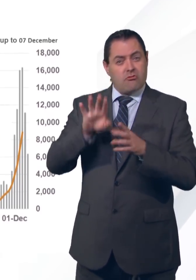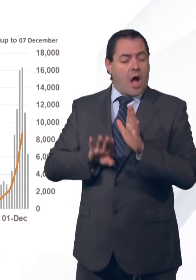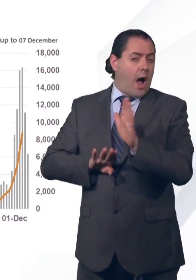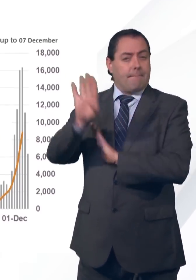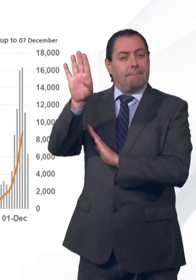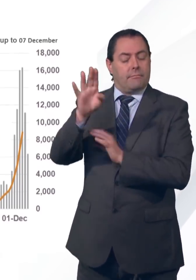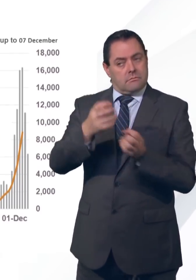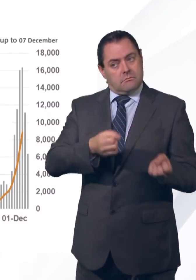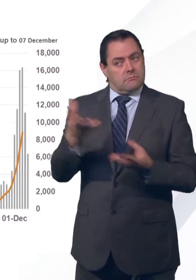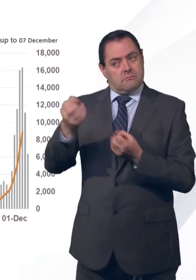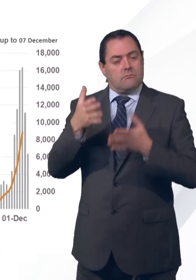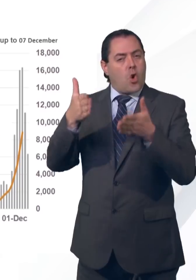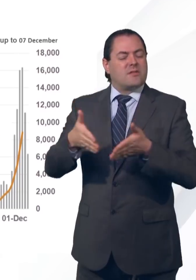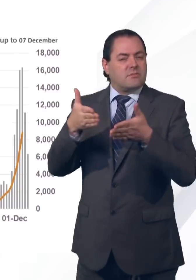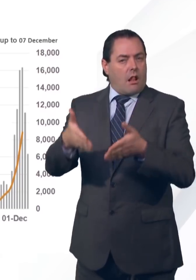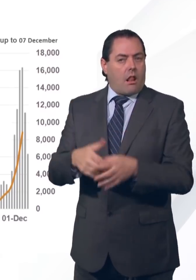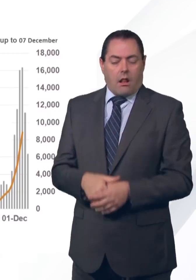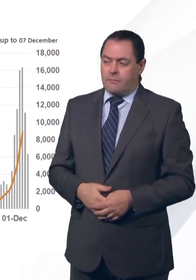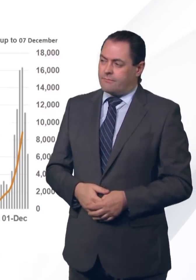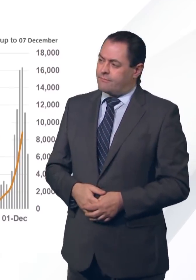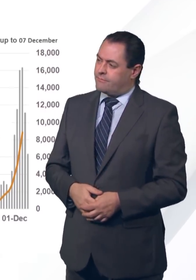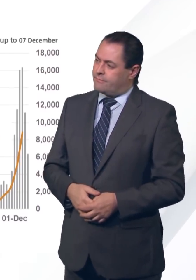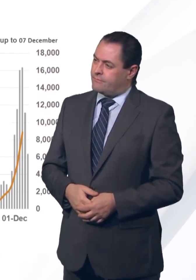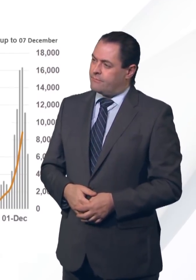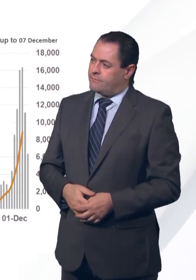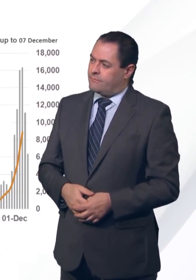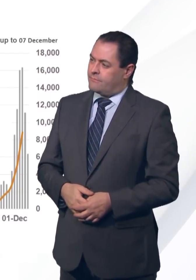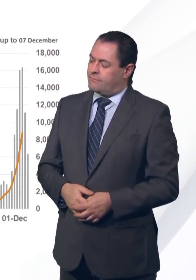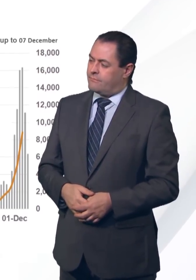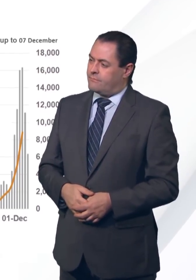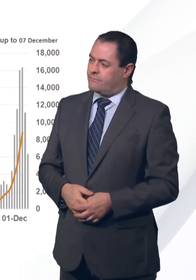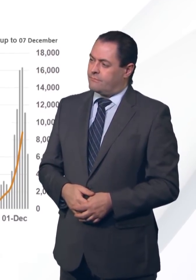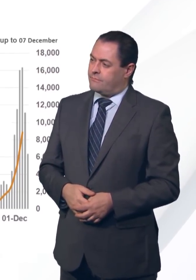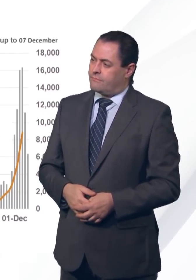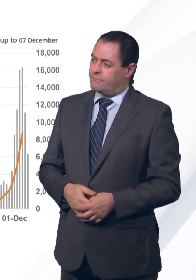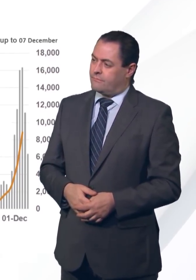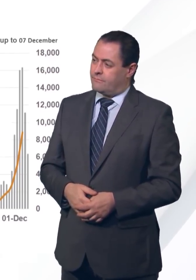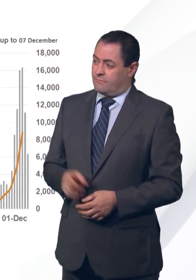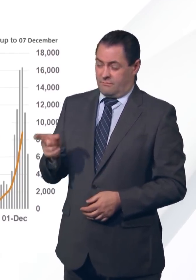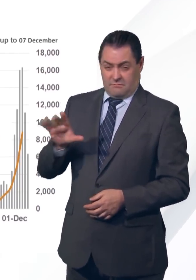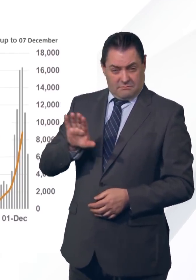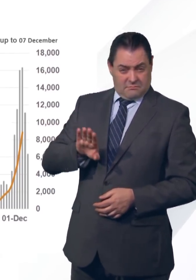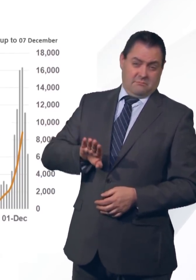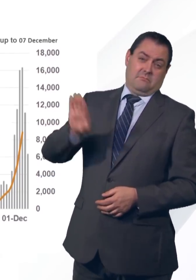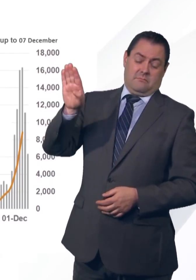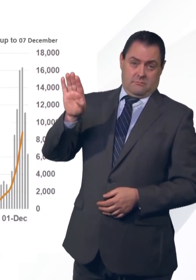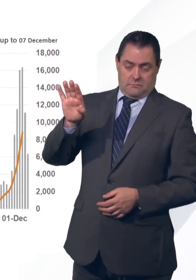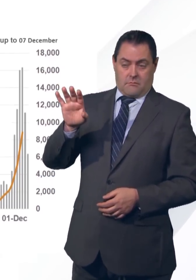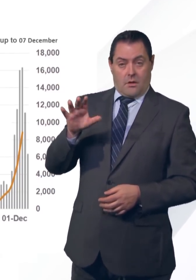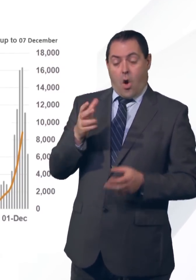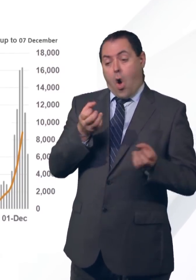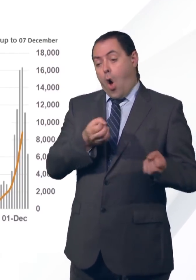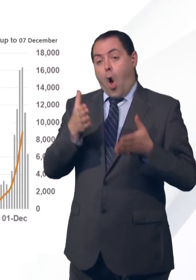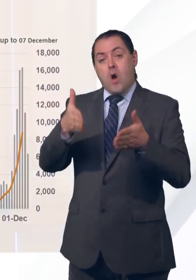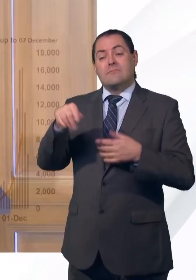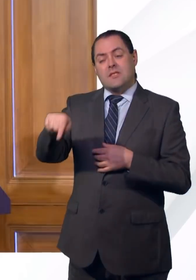increase on hospitalisations over the last week. So some of those will have come in with Omicron, and